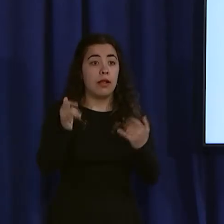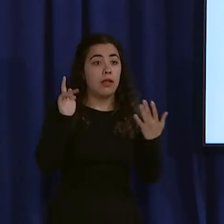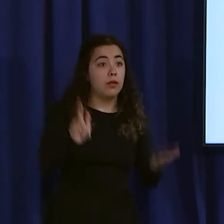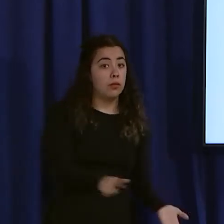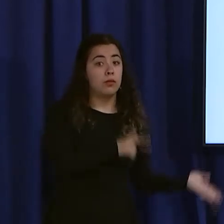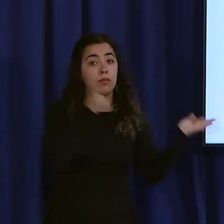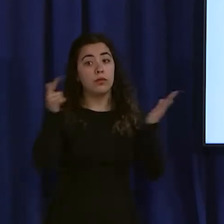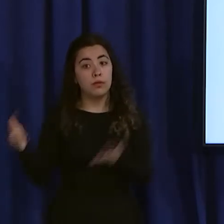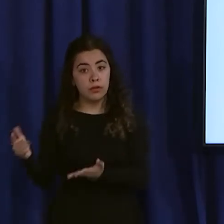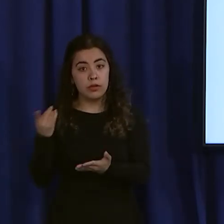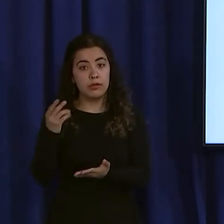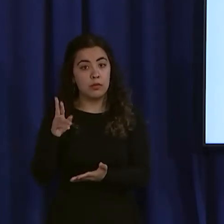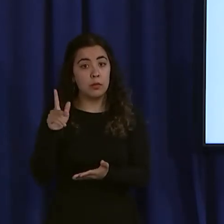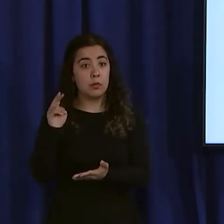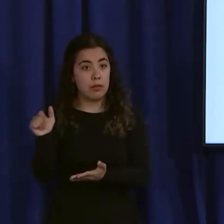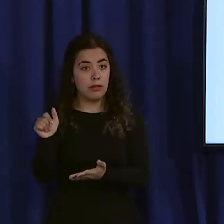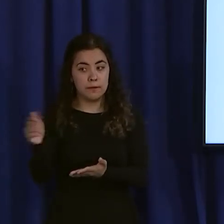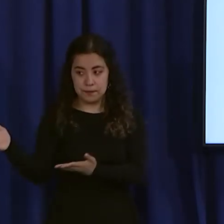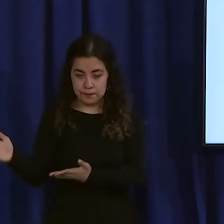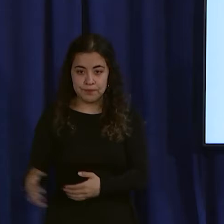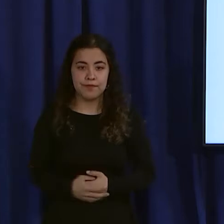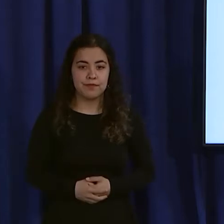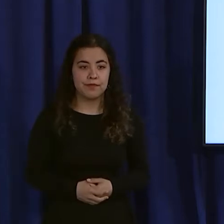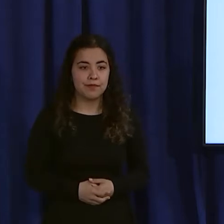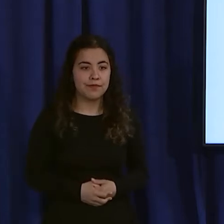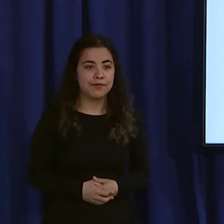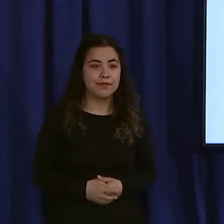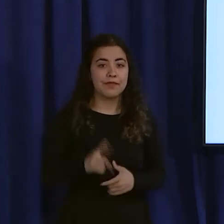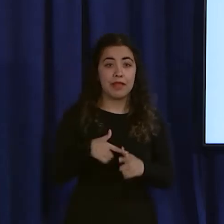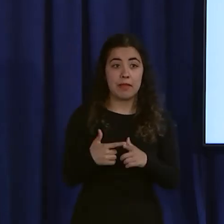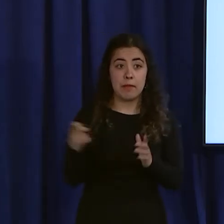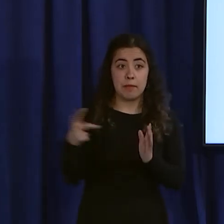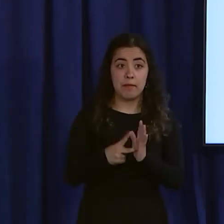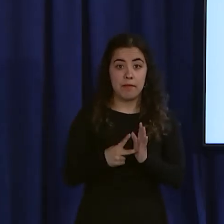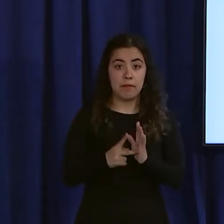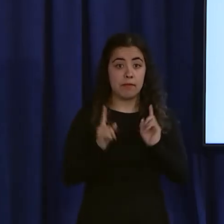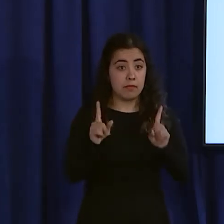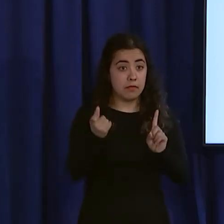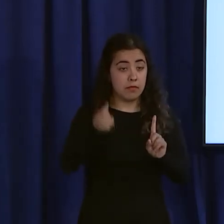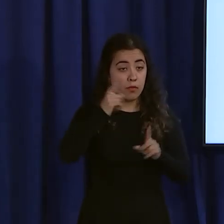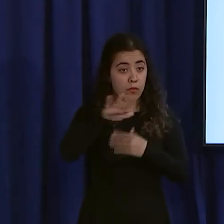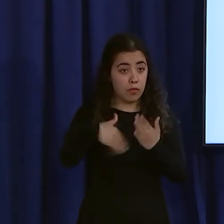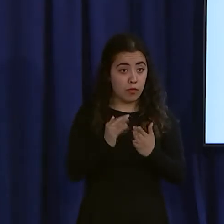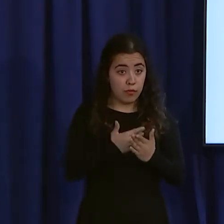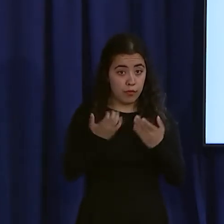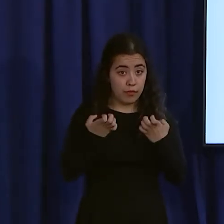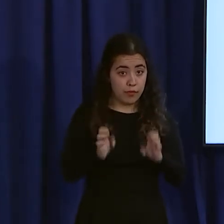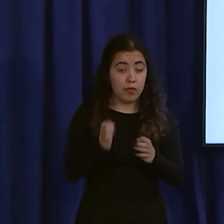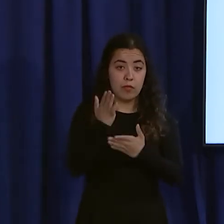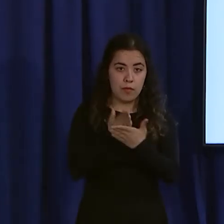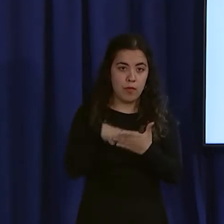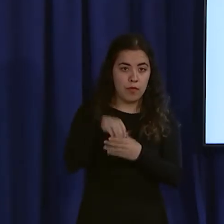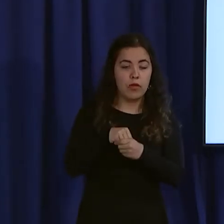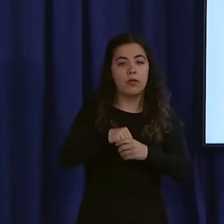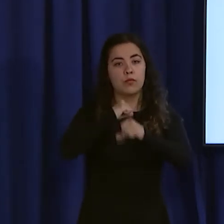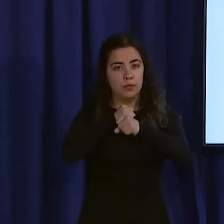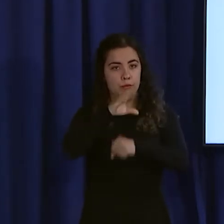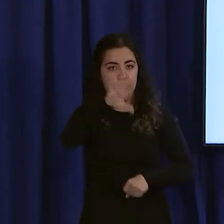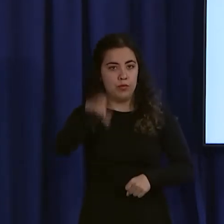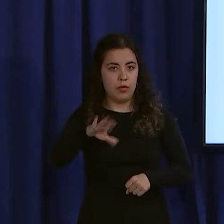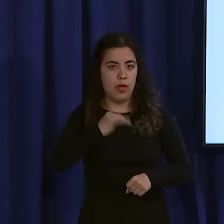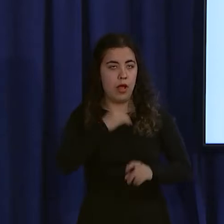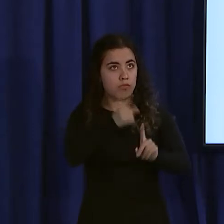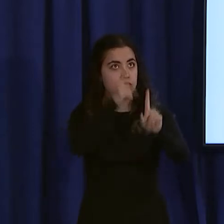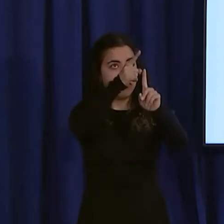turn it over to Dr. Luna for some comments in Spanish and then come back. All of these efforts are part of our Protect Chicago